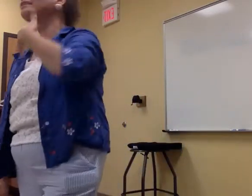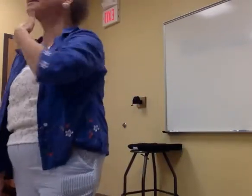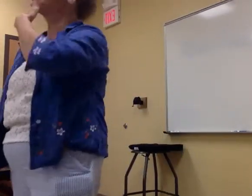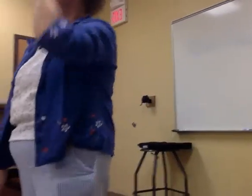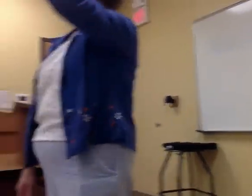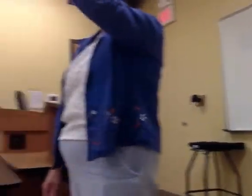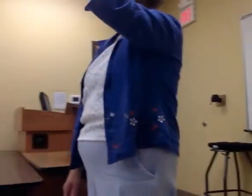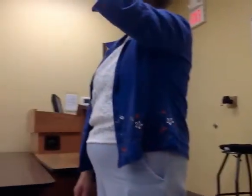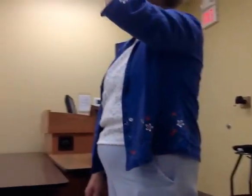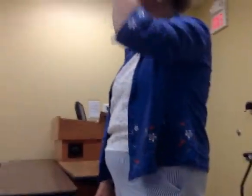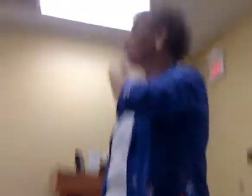Oldest.